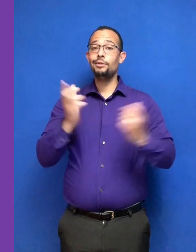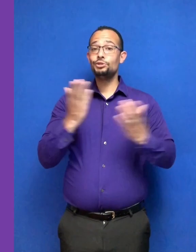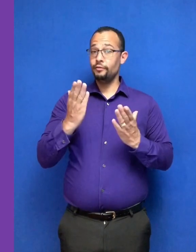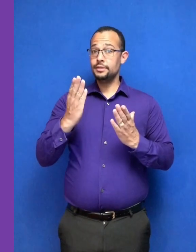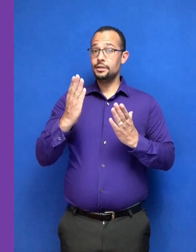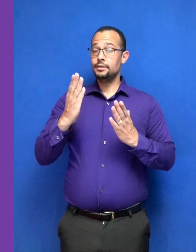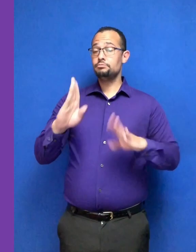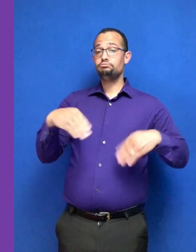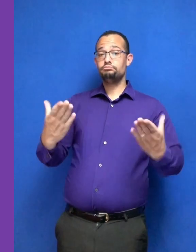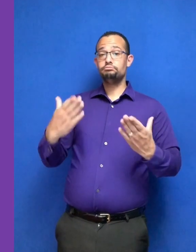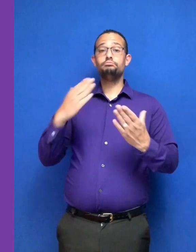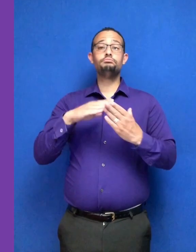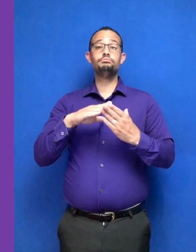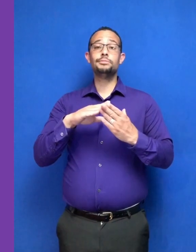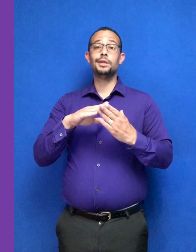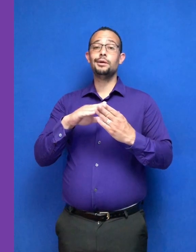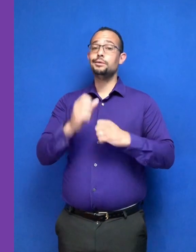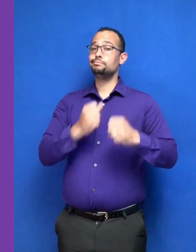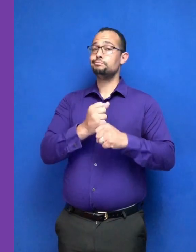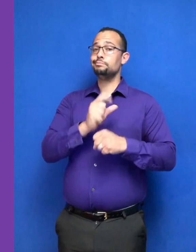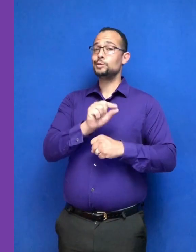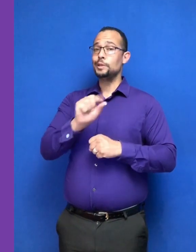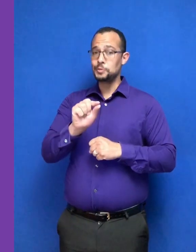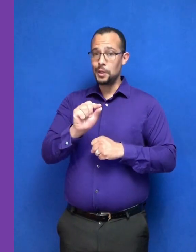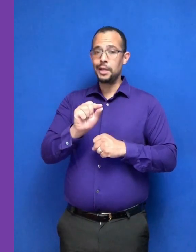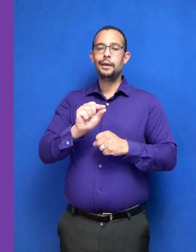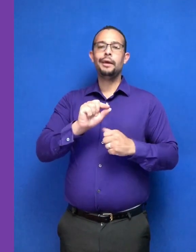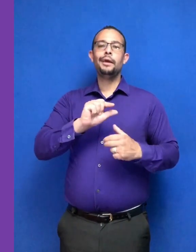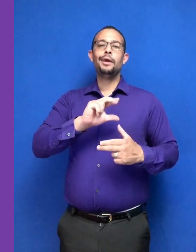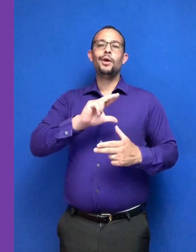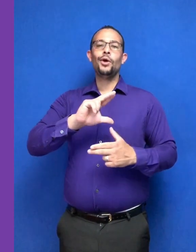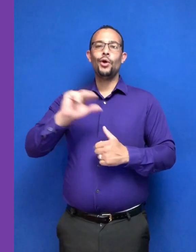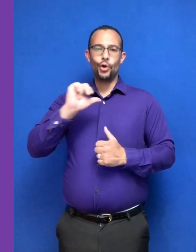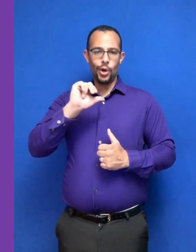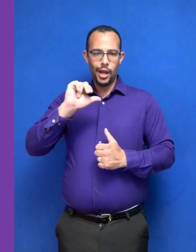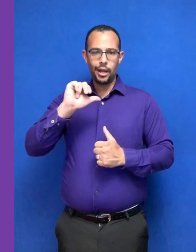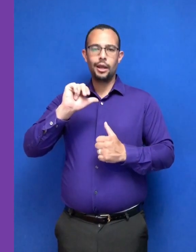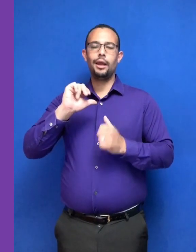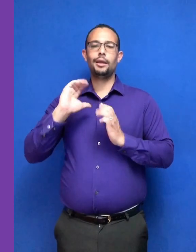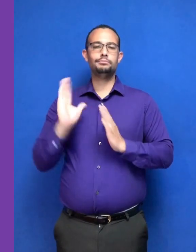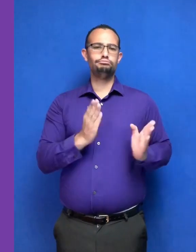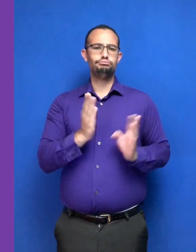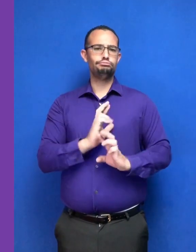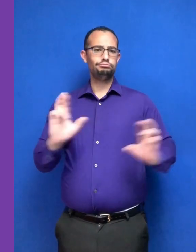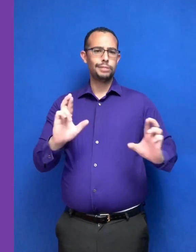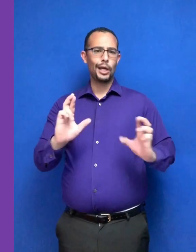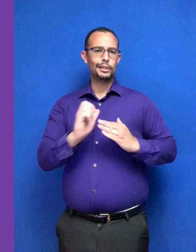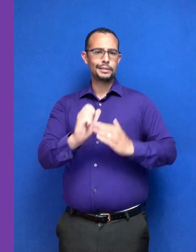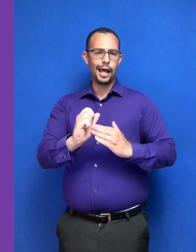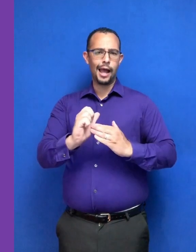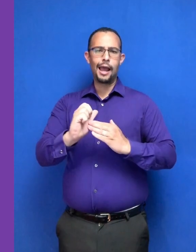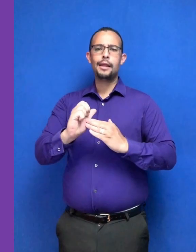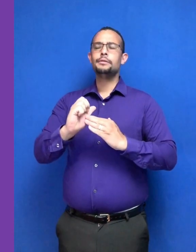ASL Services presents the 2020 Hurricane Preparedness Guide with special alerts